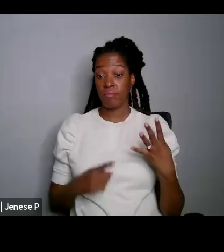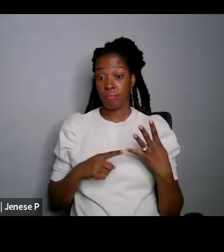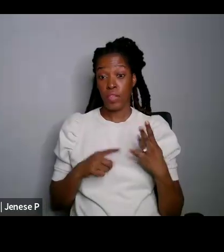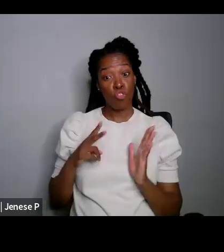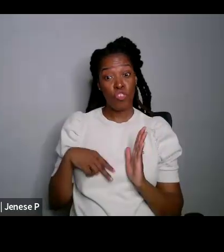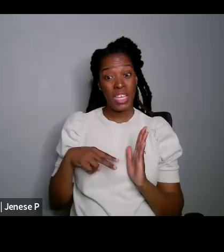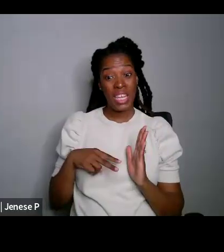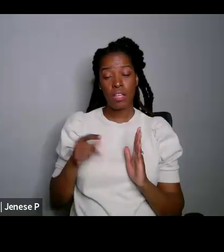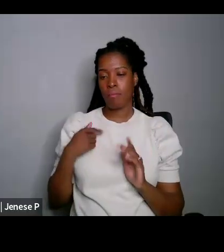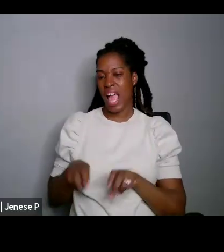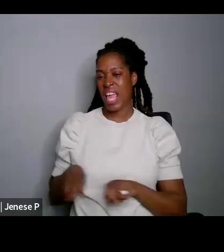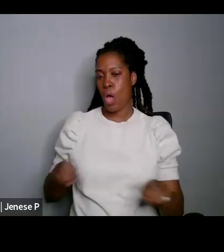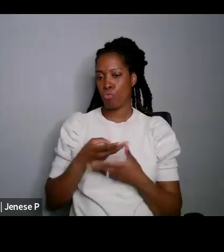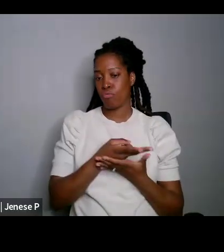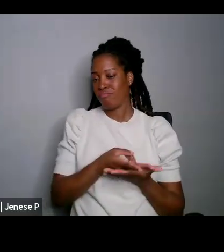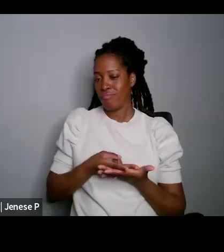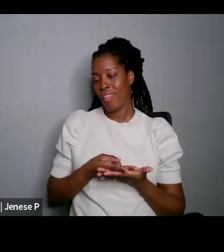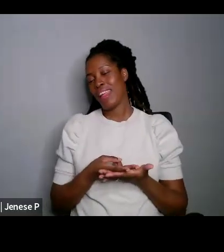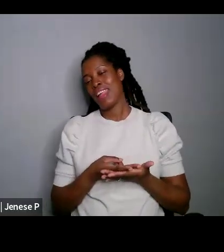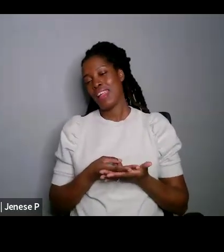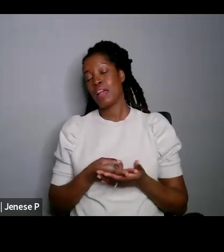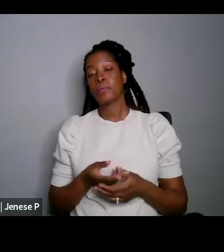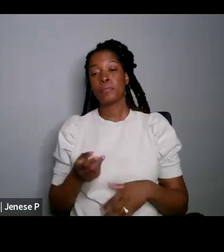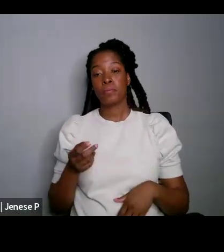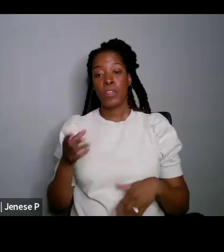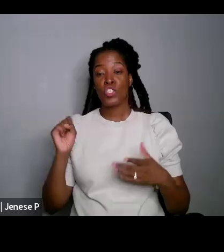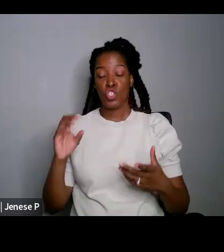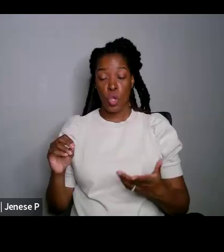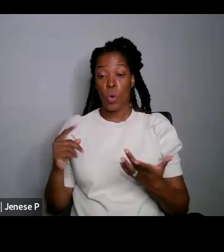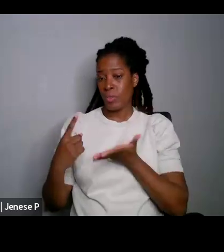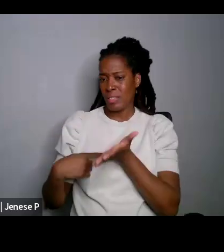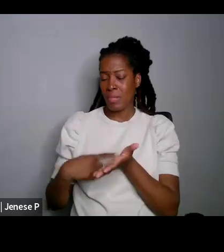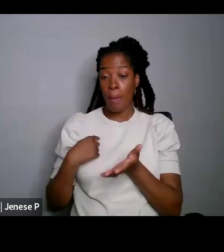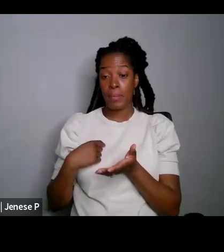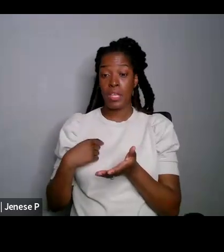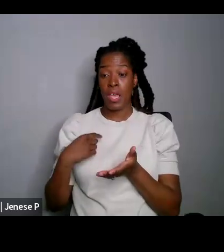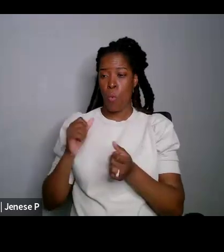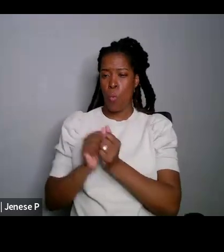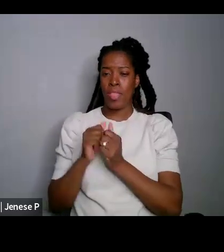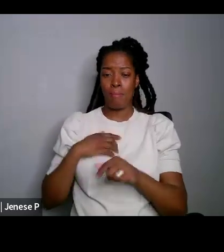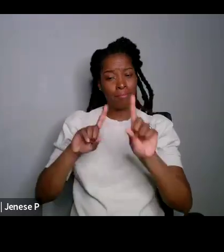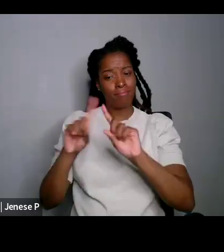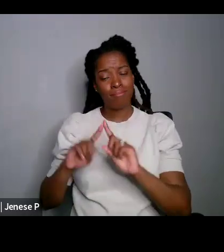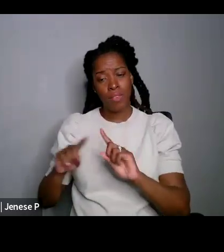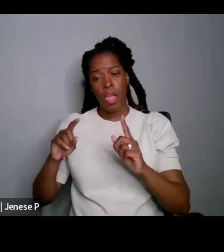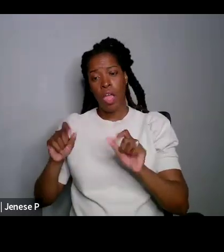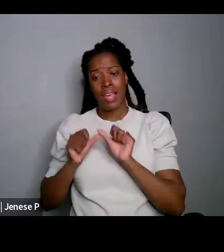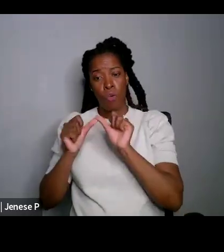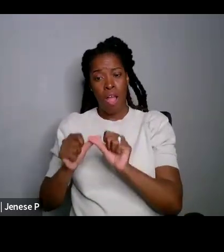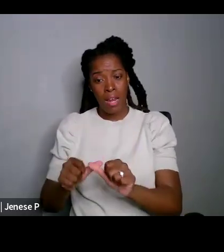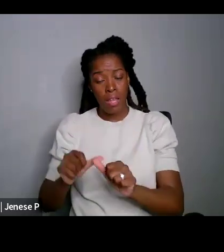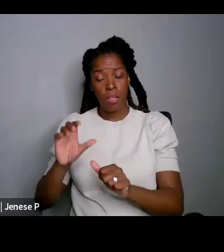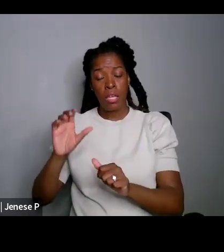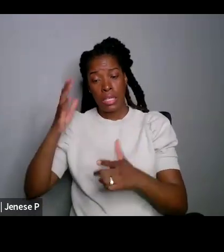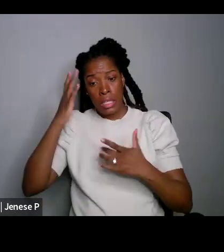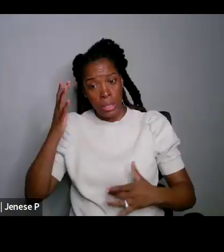have Ehlers-Danlos in addition to my neuromuscular conditions. So sitting upright for long periods of time, it hurts. And so if